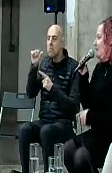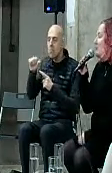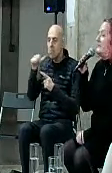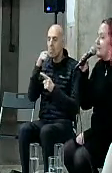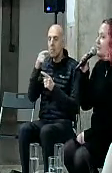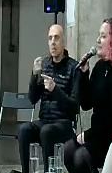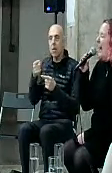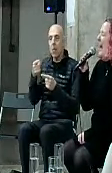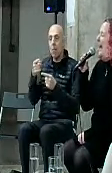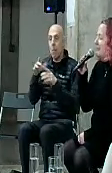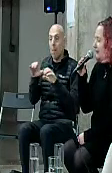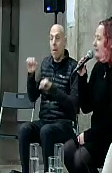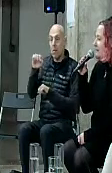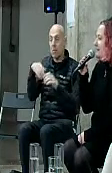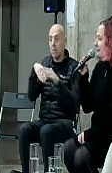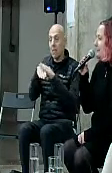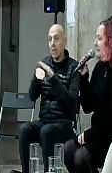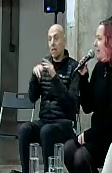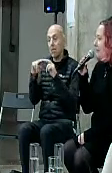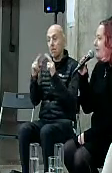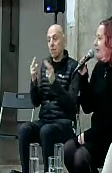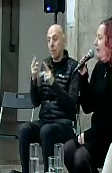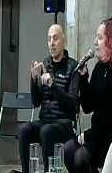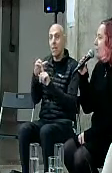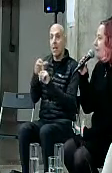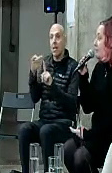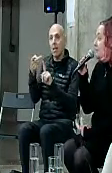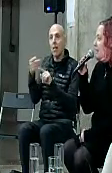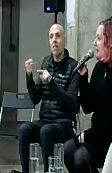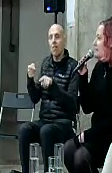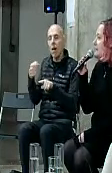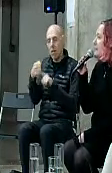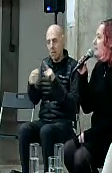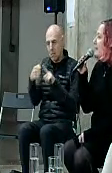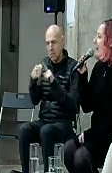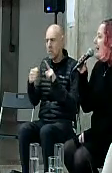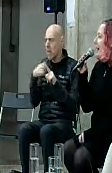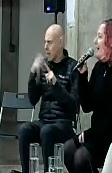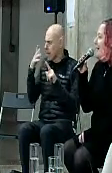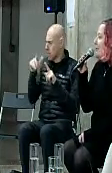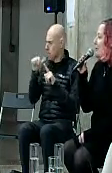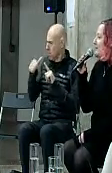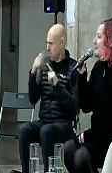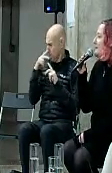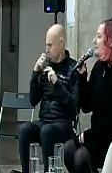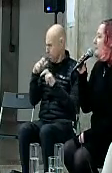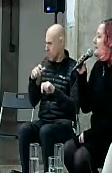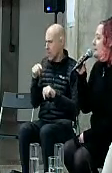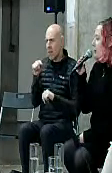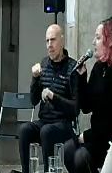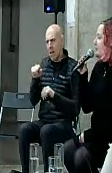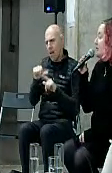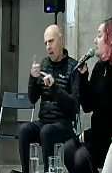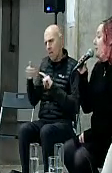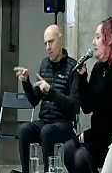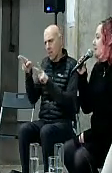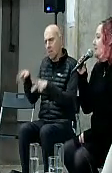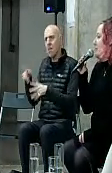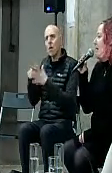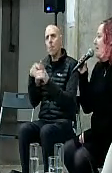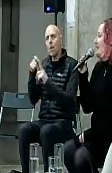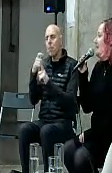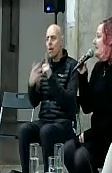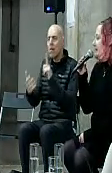so I researched heavily in the DWP deaths when Pip died. And I came across some amazing work from John